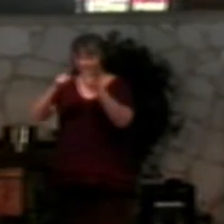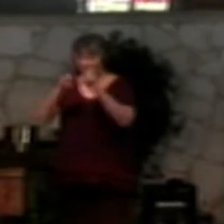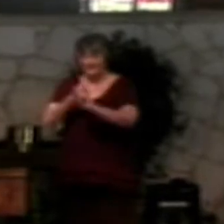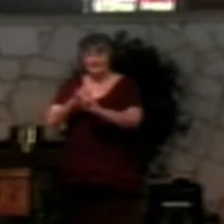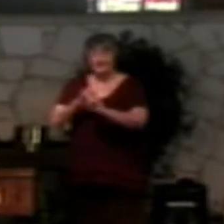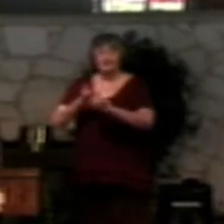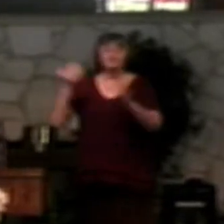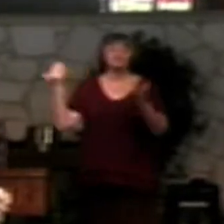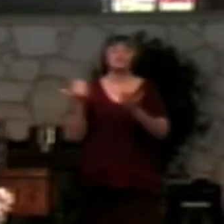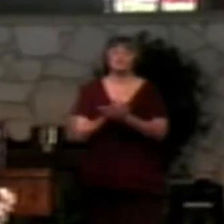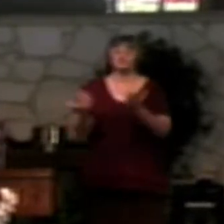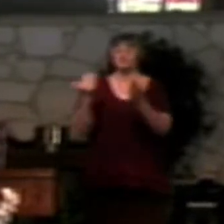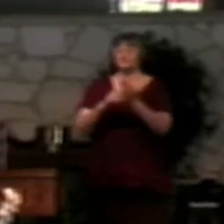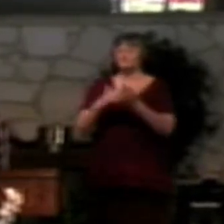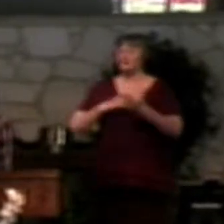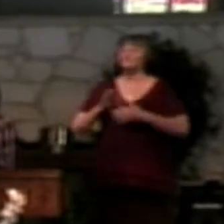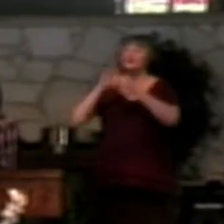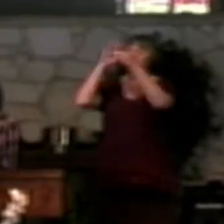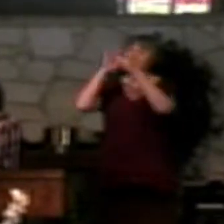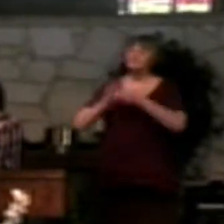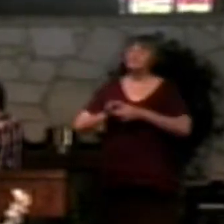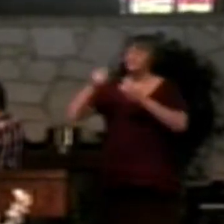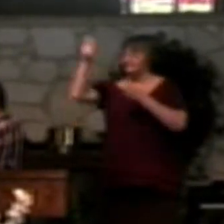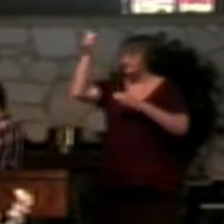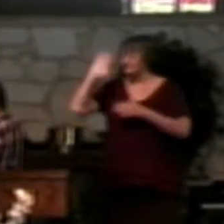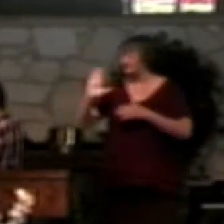my relationship with God, and